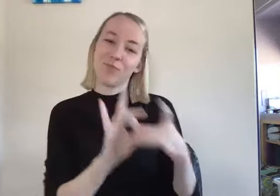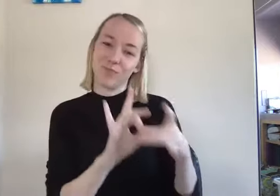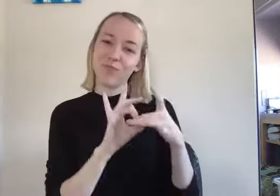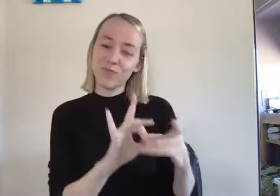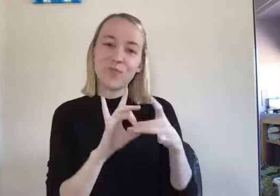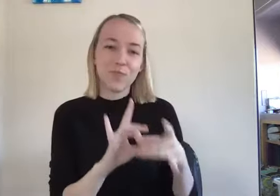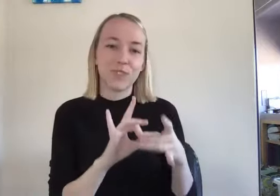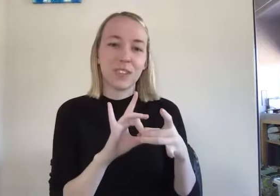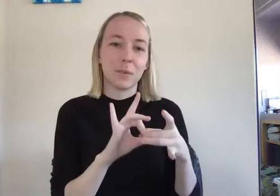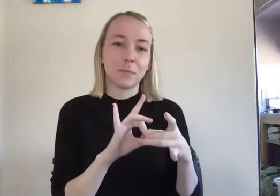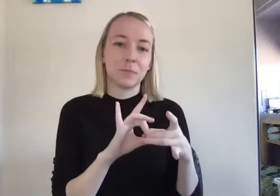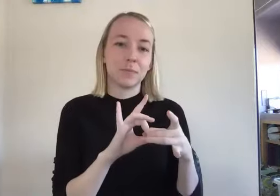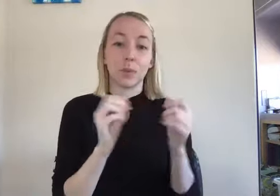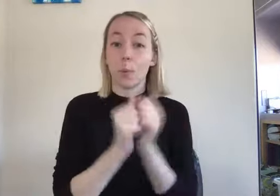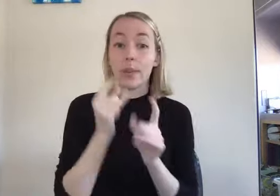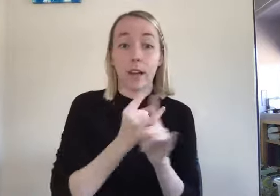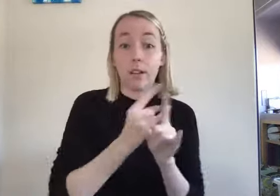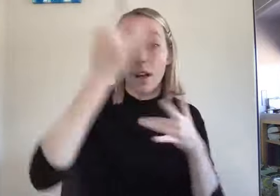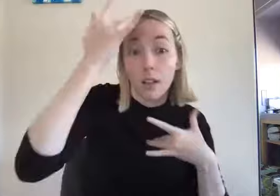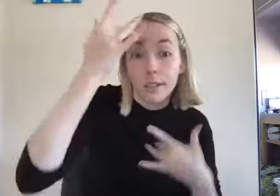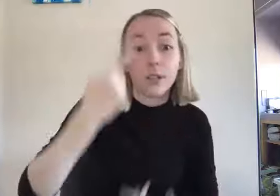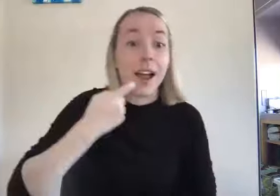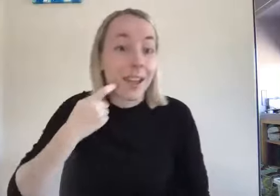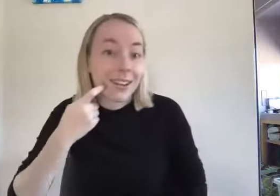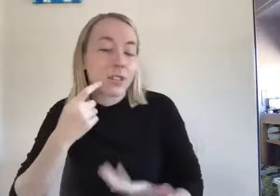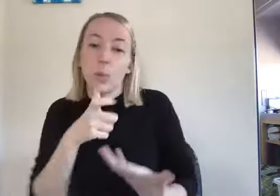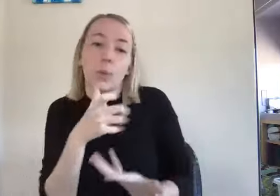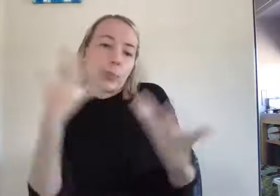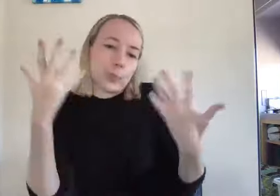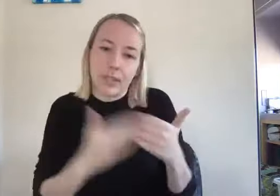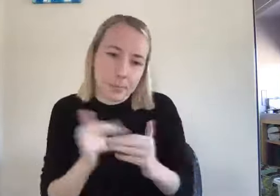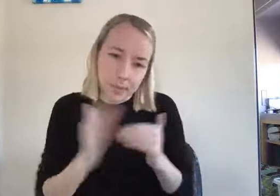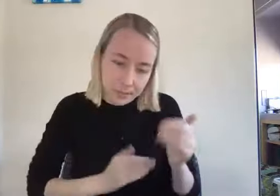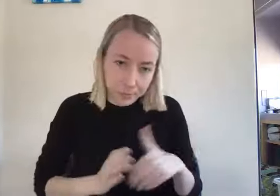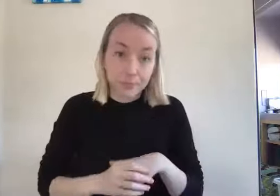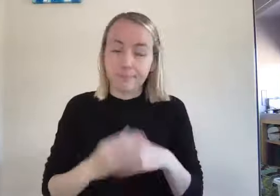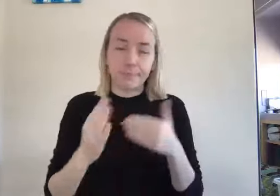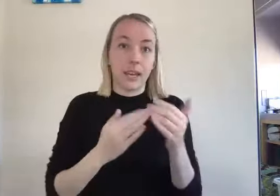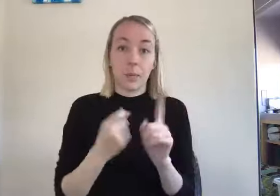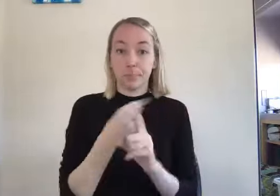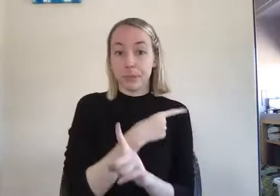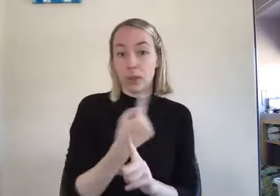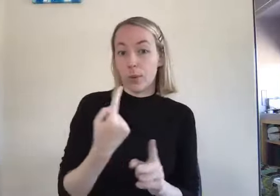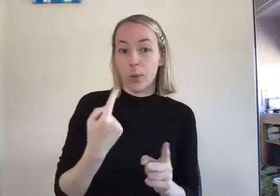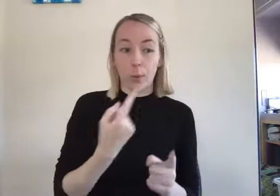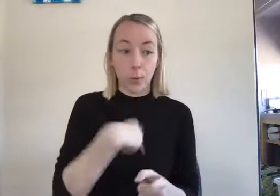my relationships with the alcoholics or the addicts, however that may be. And so anyway, we were